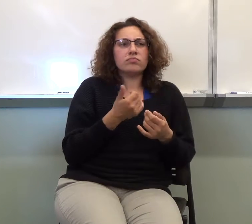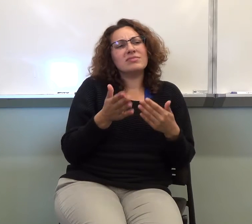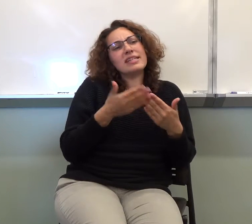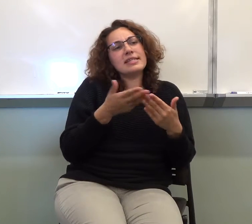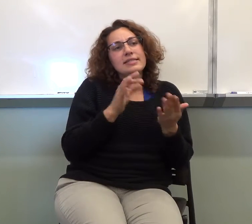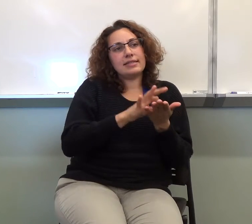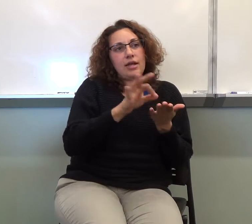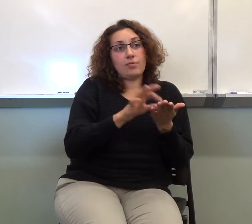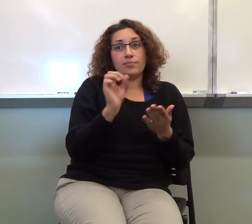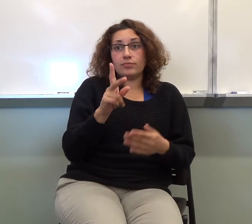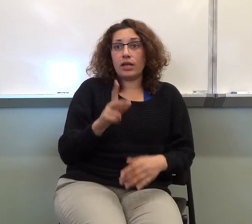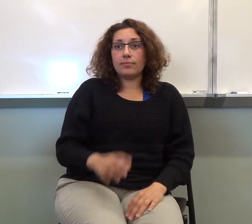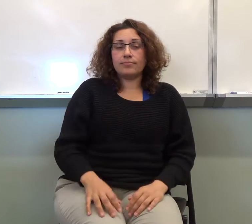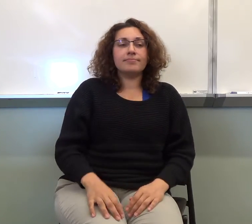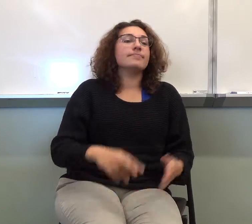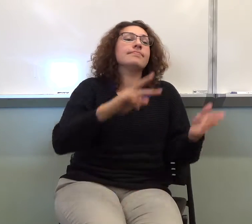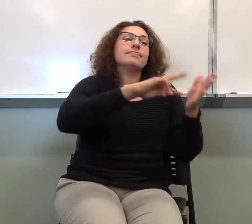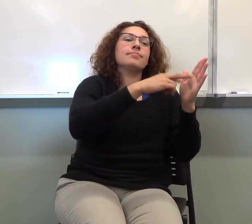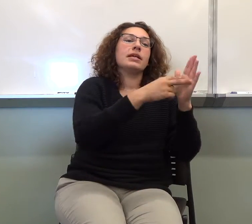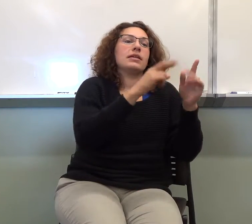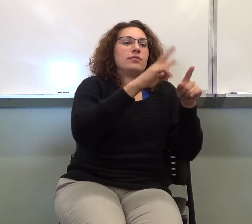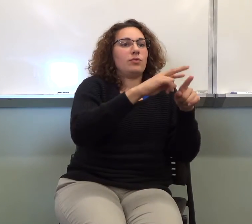some definitions. First of all, what is a probability?